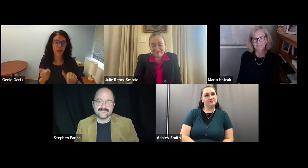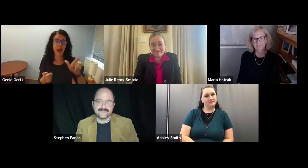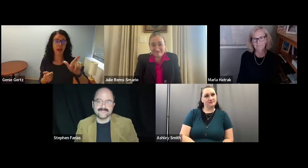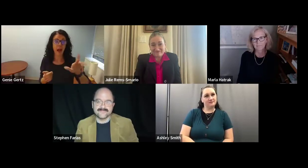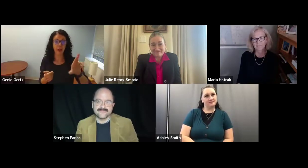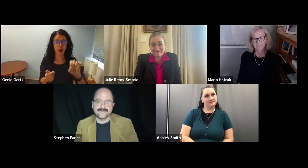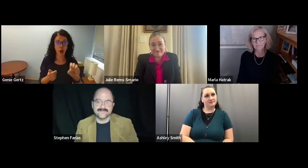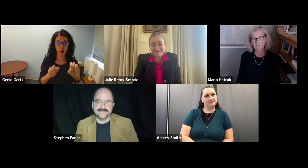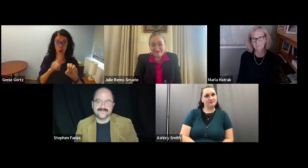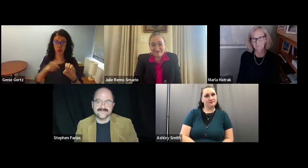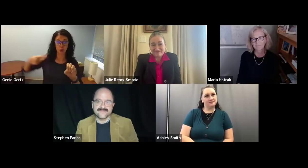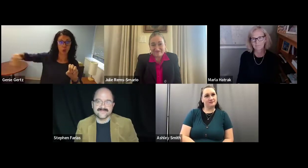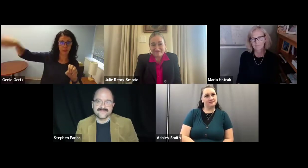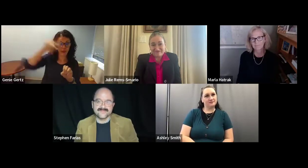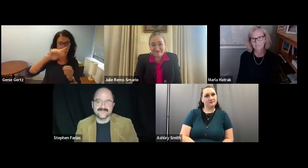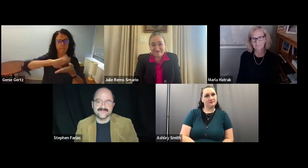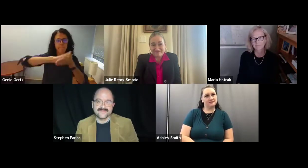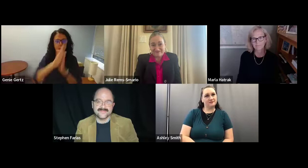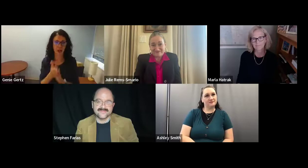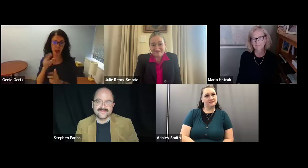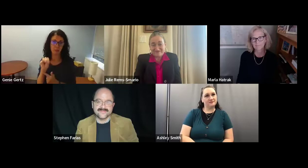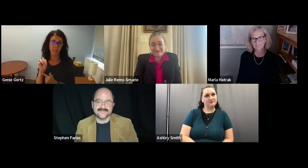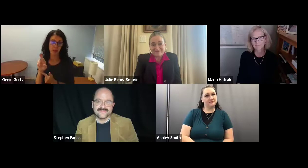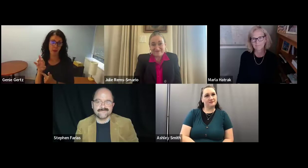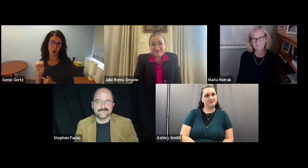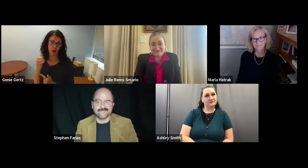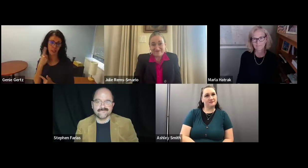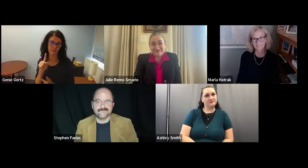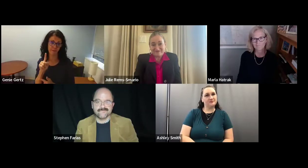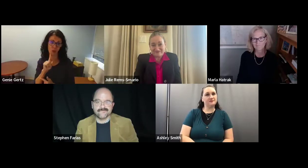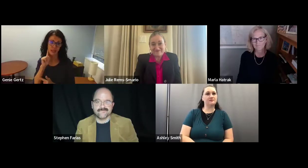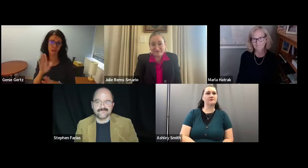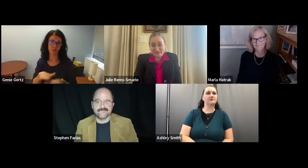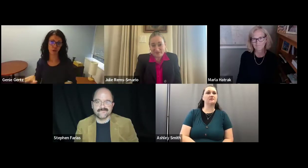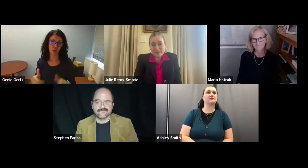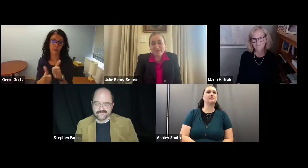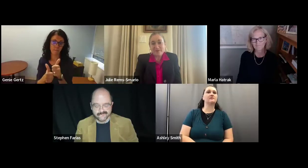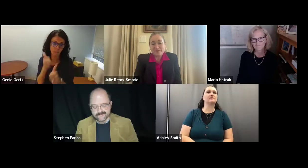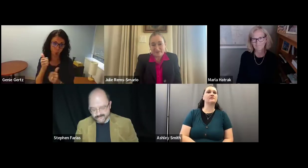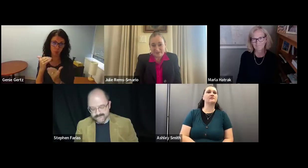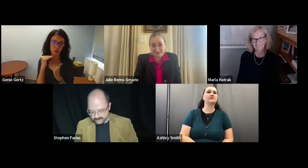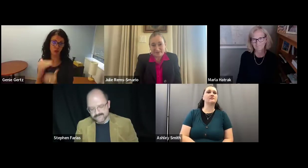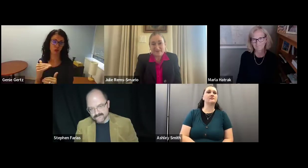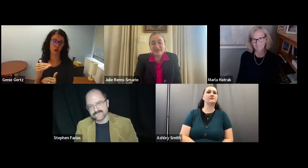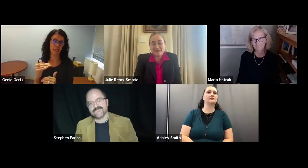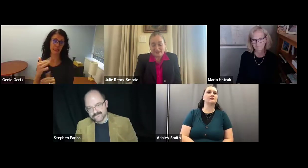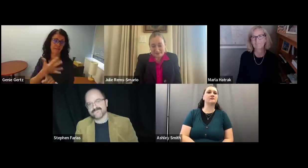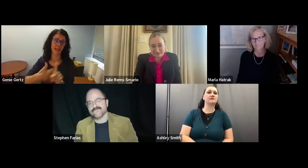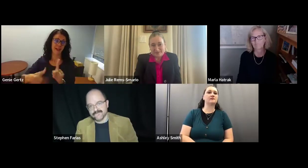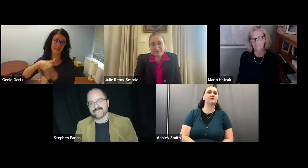are all aware that the LRE to them means for deaf children, the